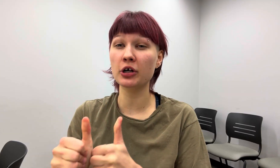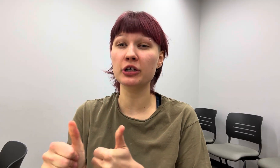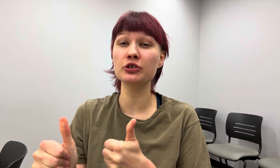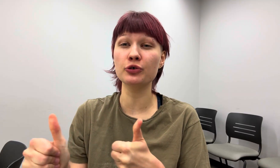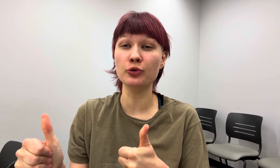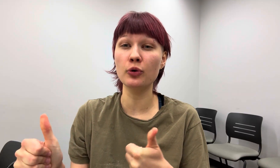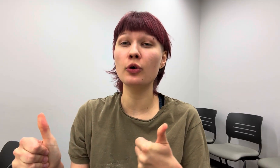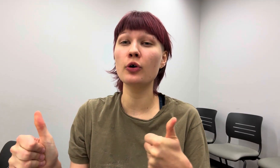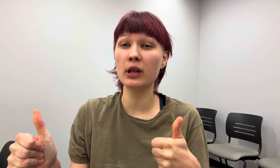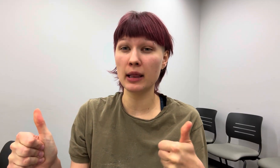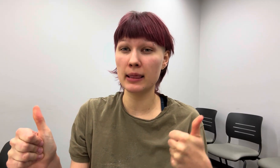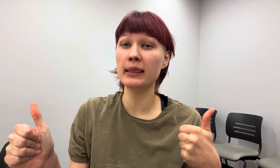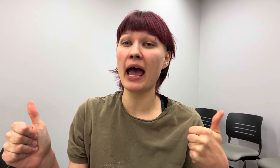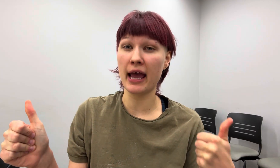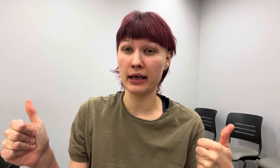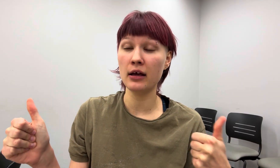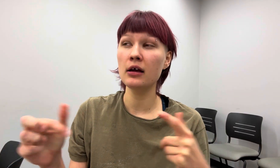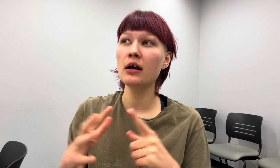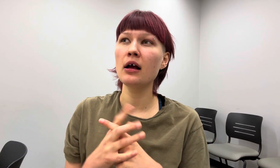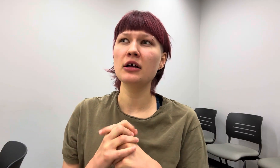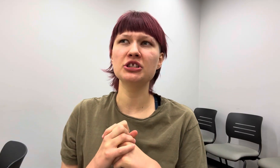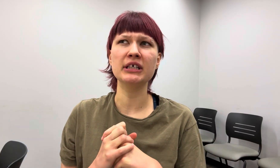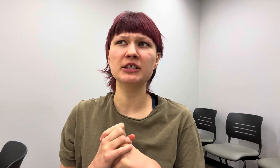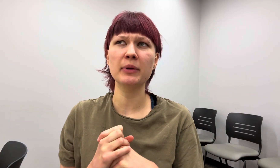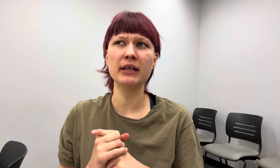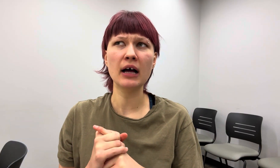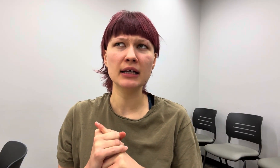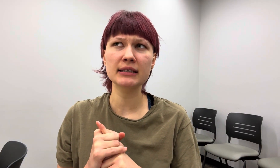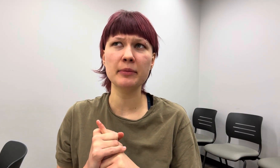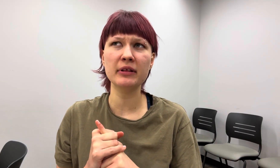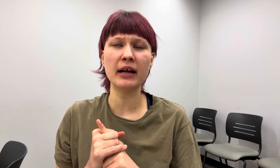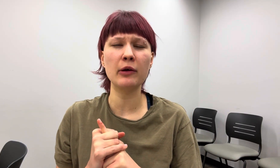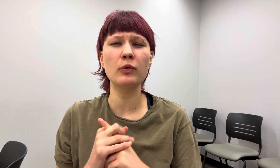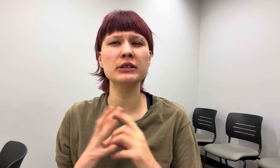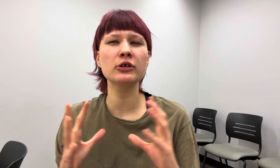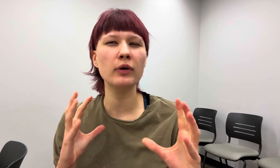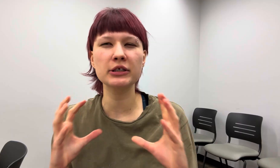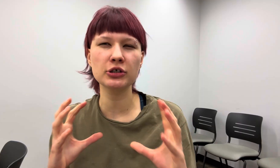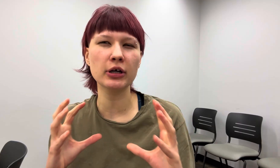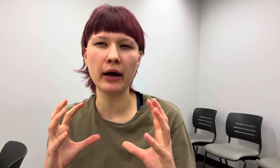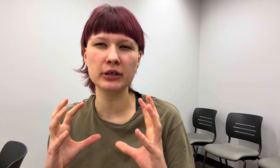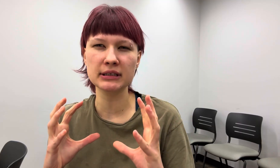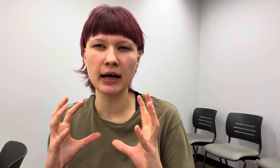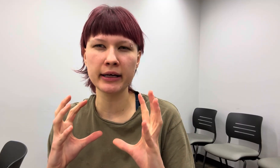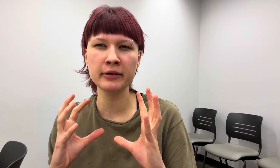to lag. She explained a concept that I wasn't quite sure how to sign.